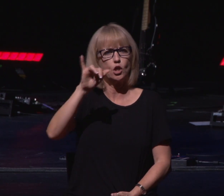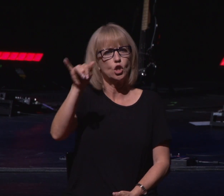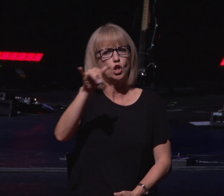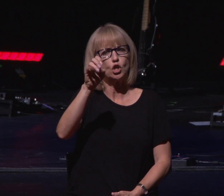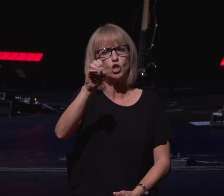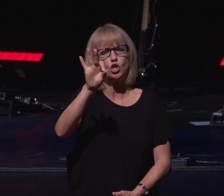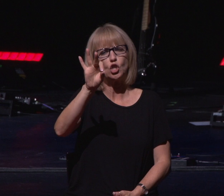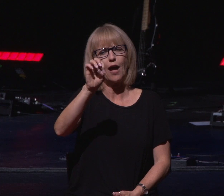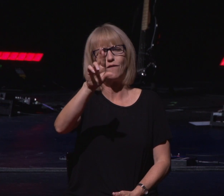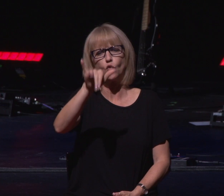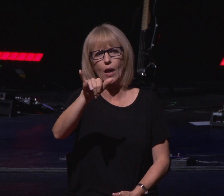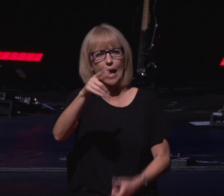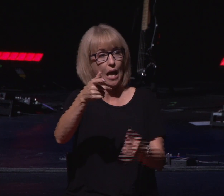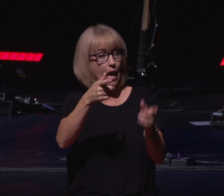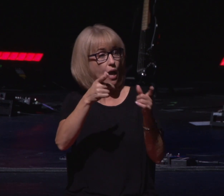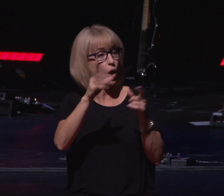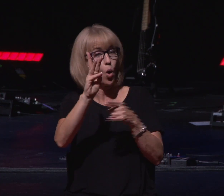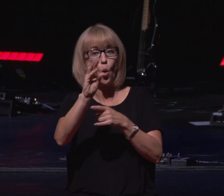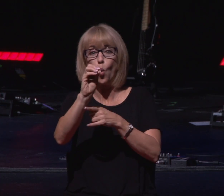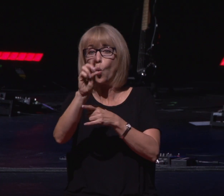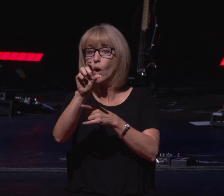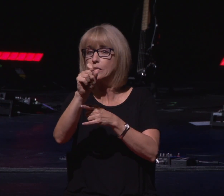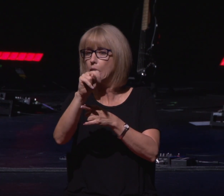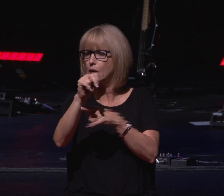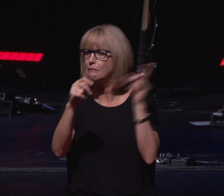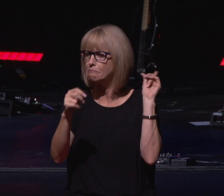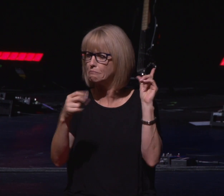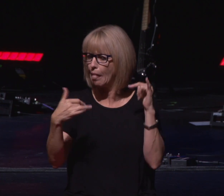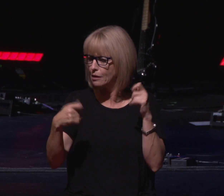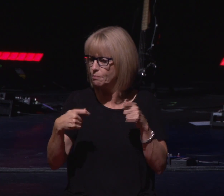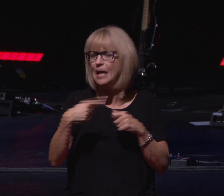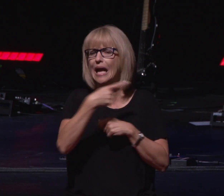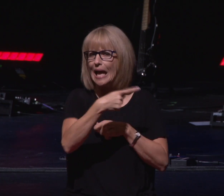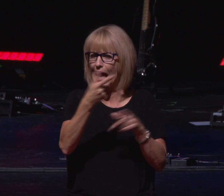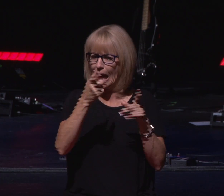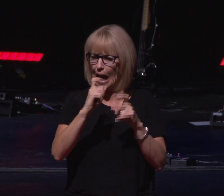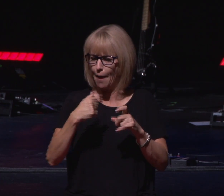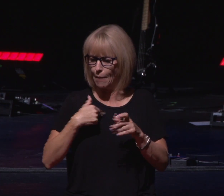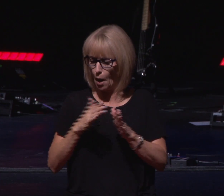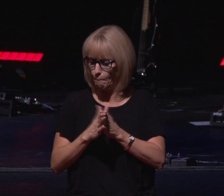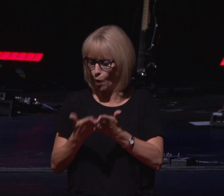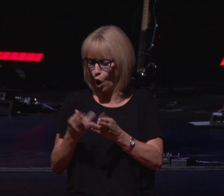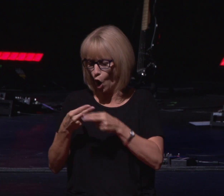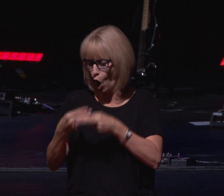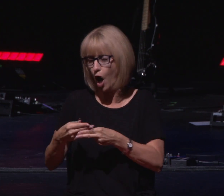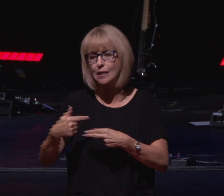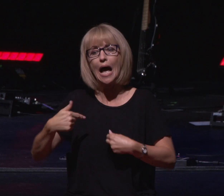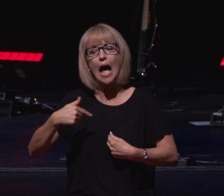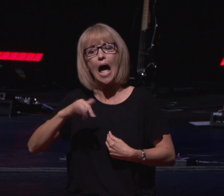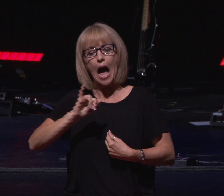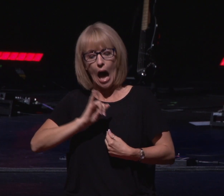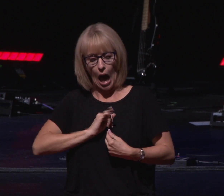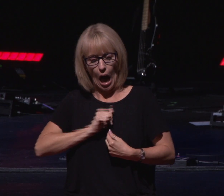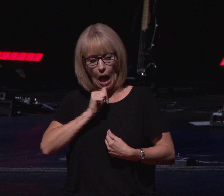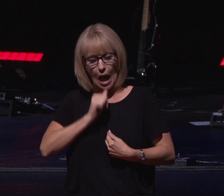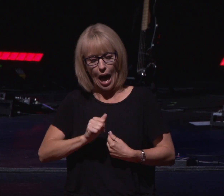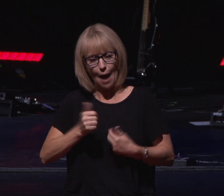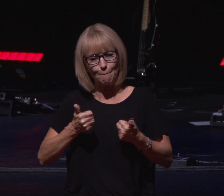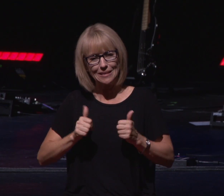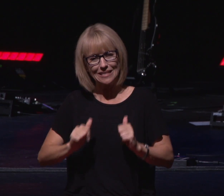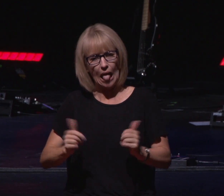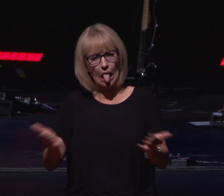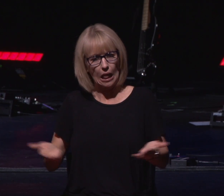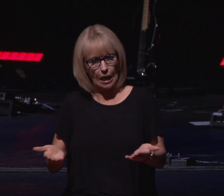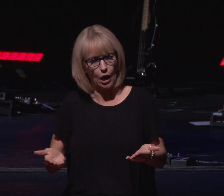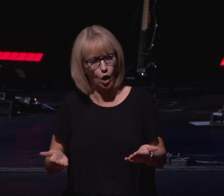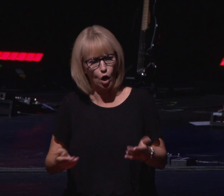life. And he gave me a book a while back. It's called I Am Still Here by Austin Channing Brown. And this little book, you can sit down and read it in one setting, just